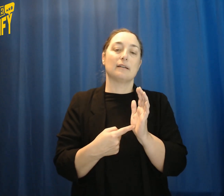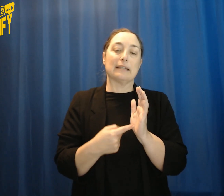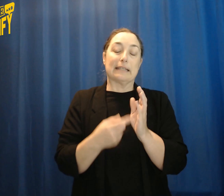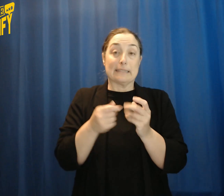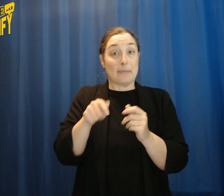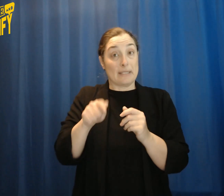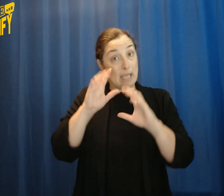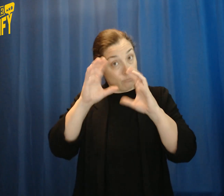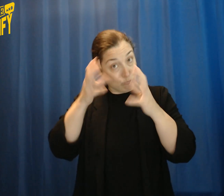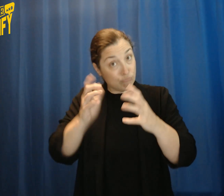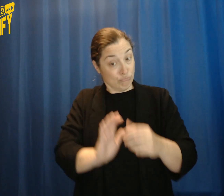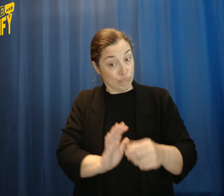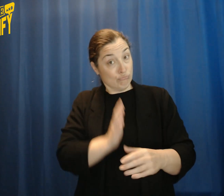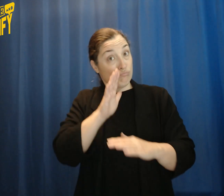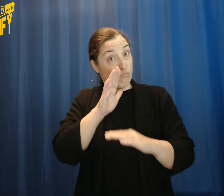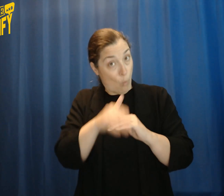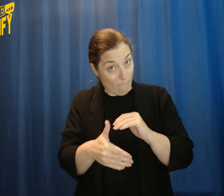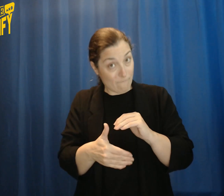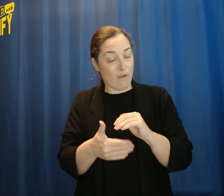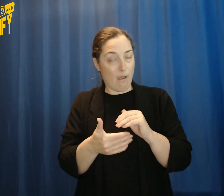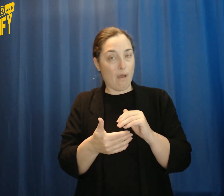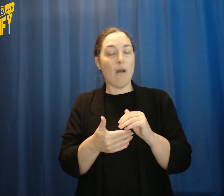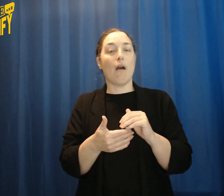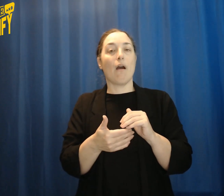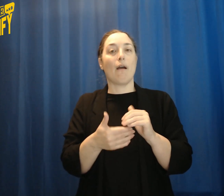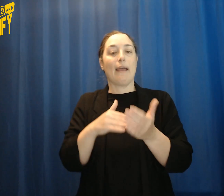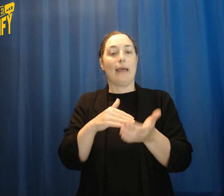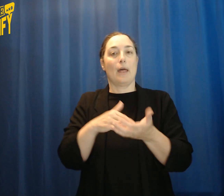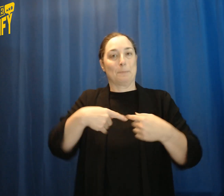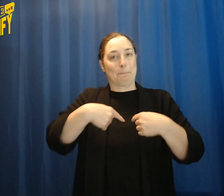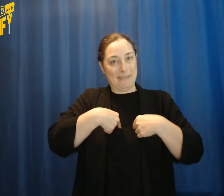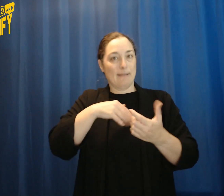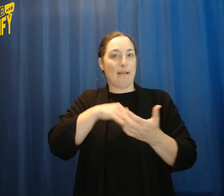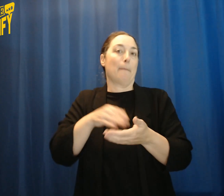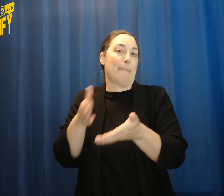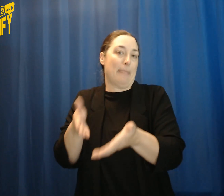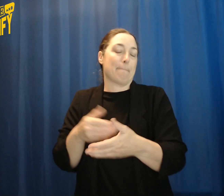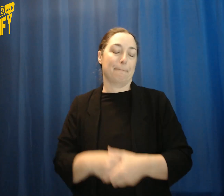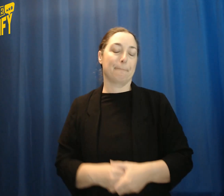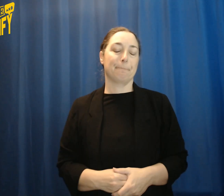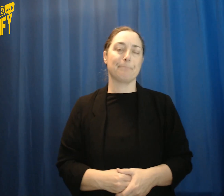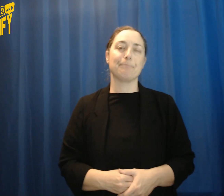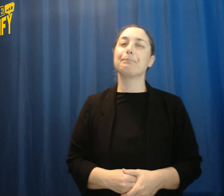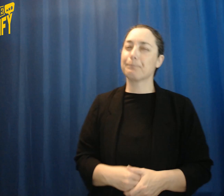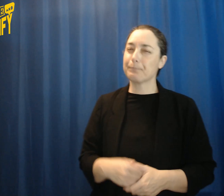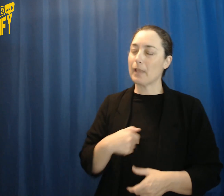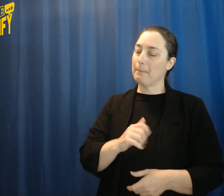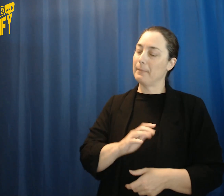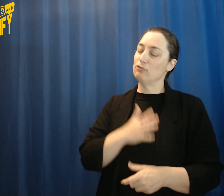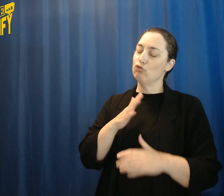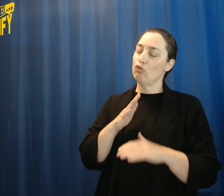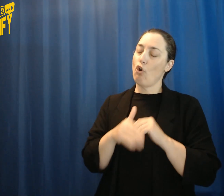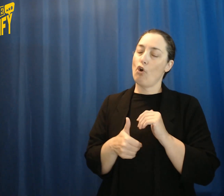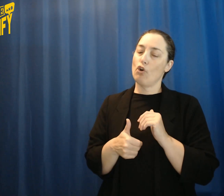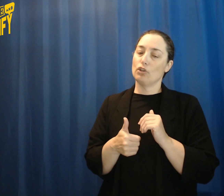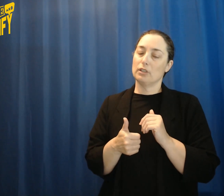about, doing that helps me and helps them. I'm really interested in the concept of